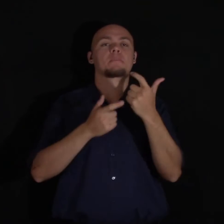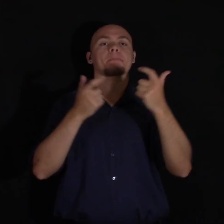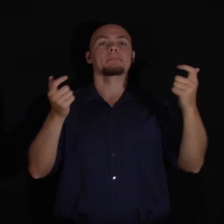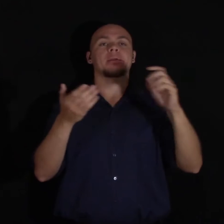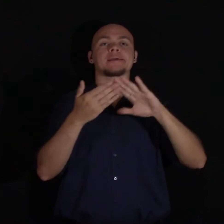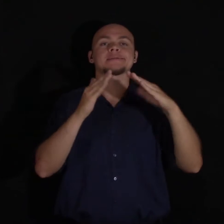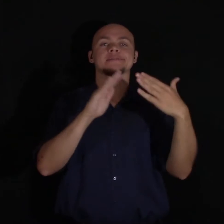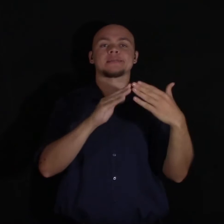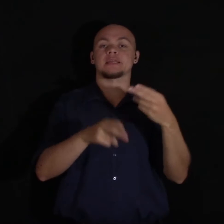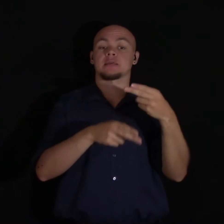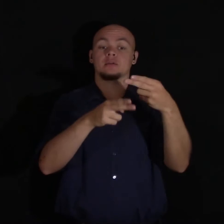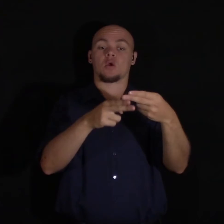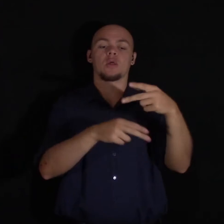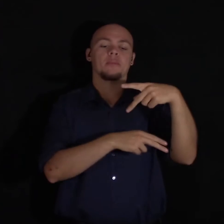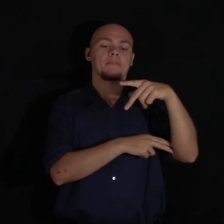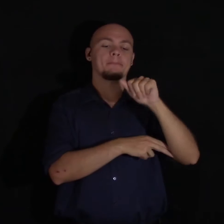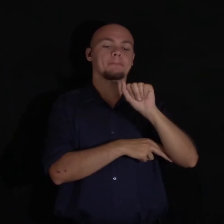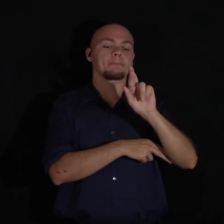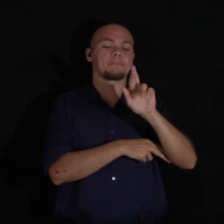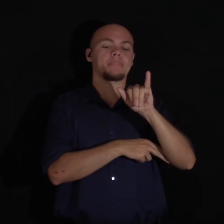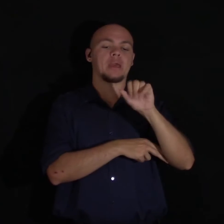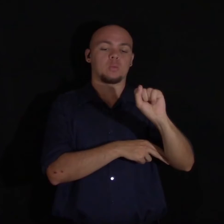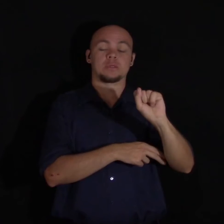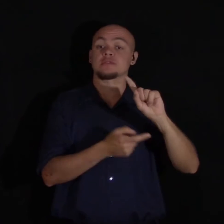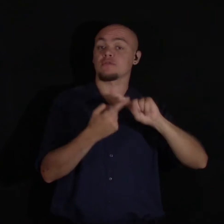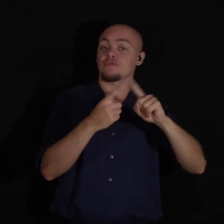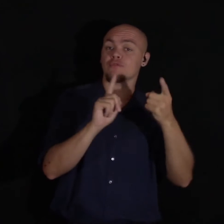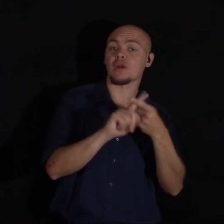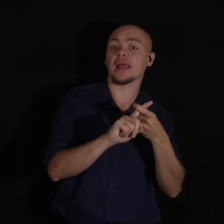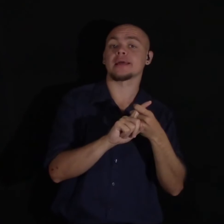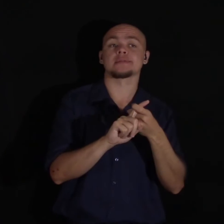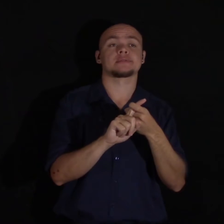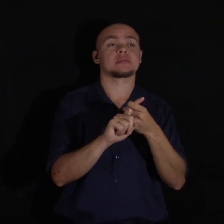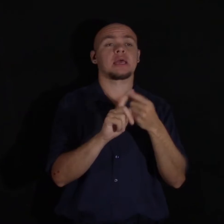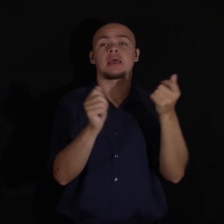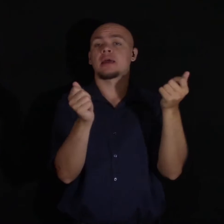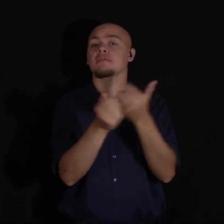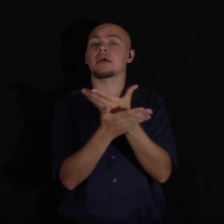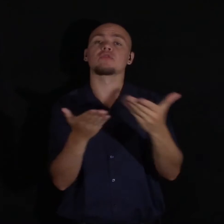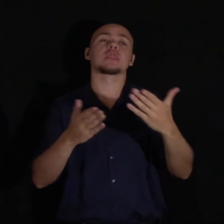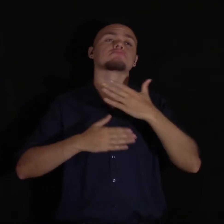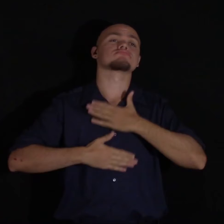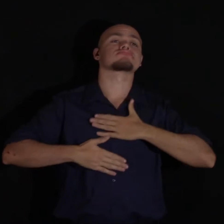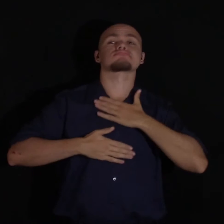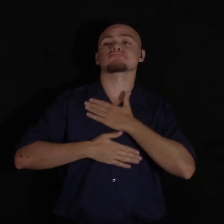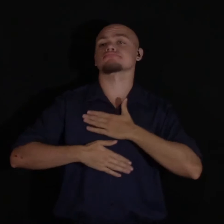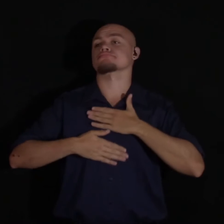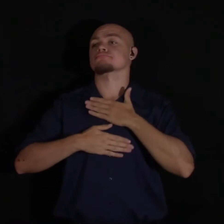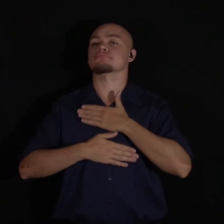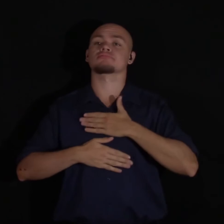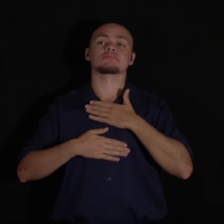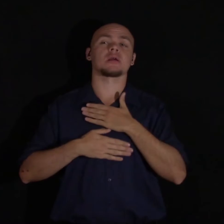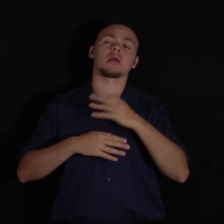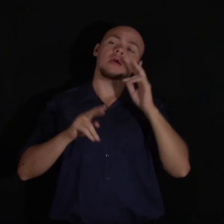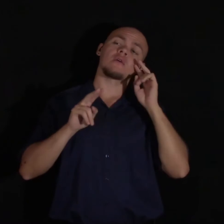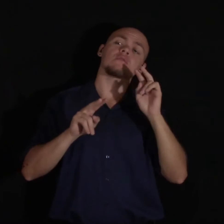Paris, surrounded by friends and possessed of every enjoyment which virtue, refinement of intellect, or